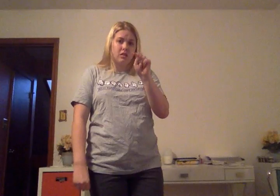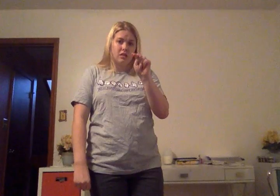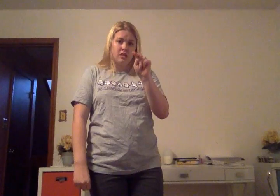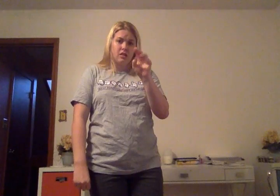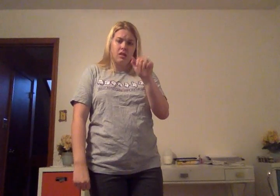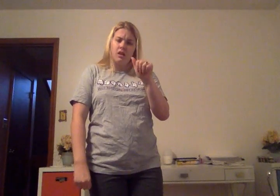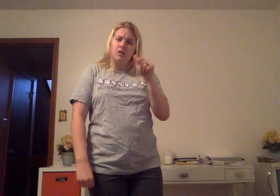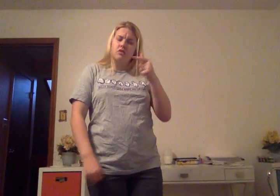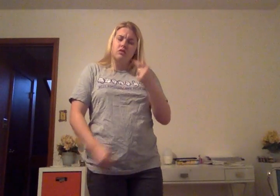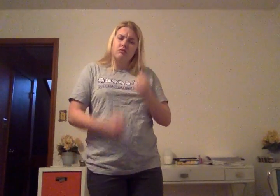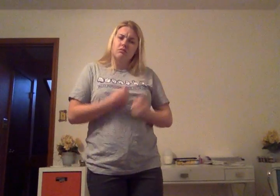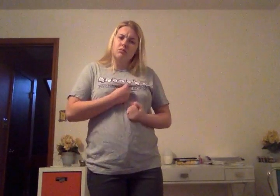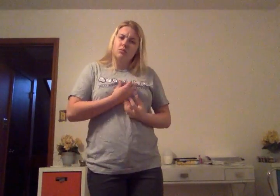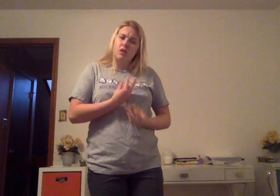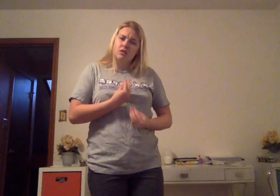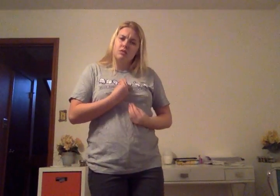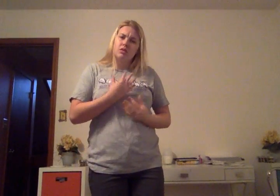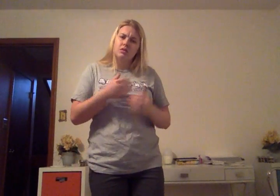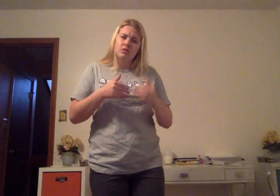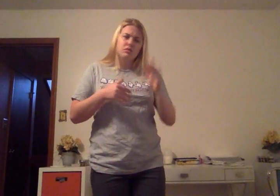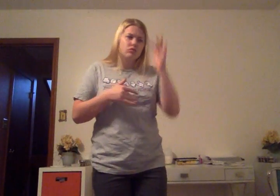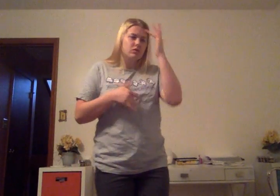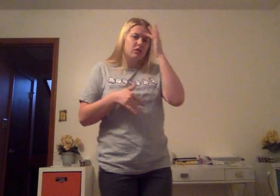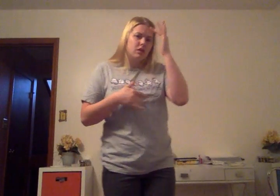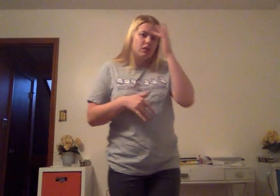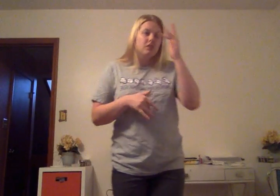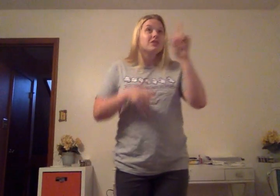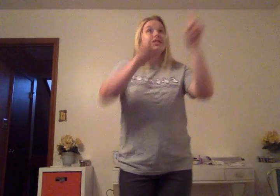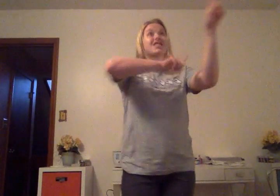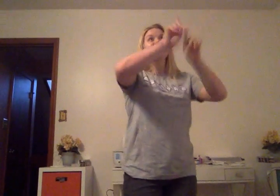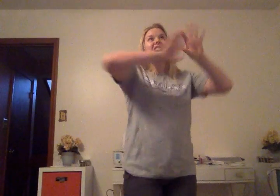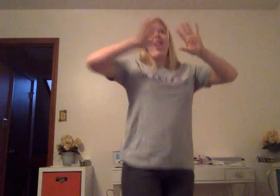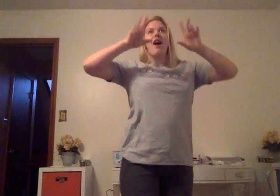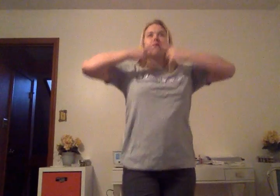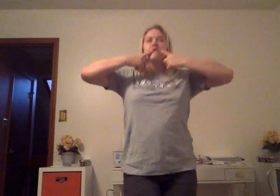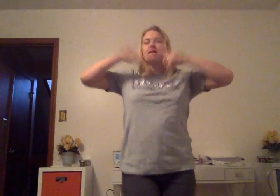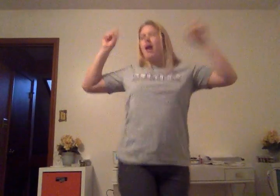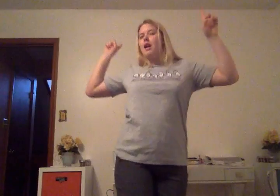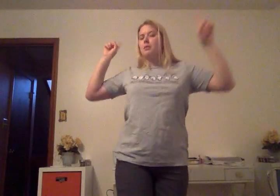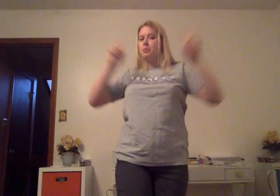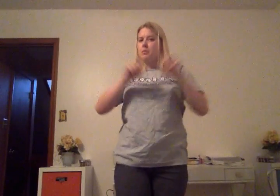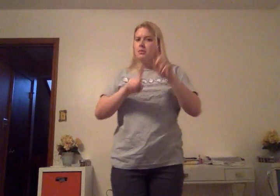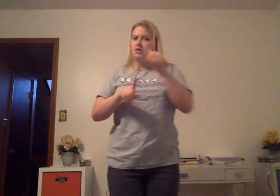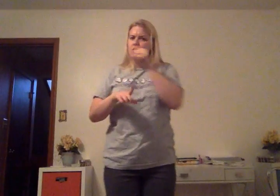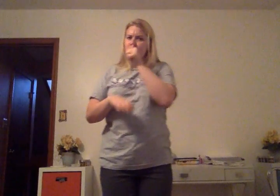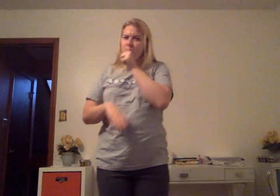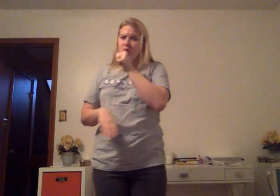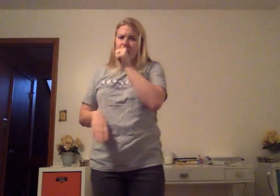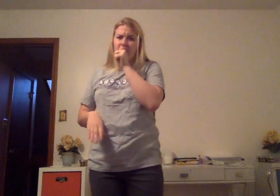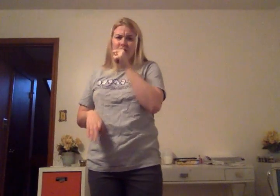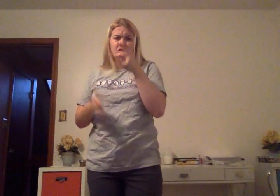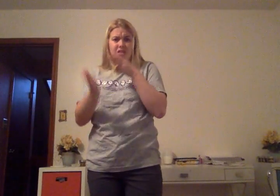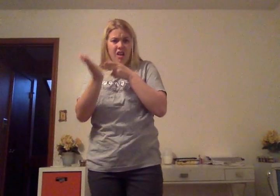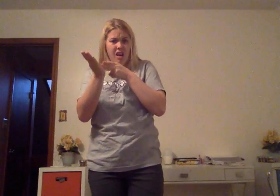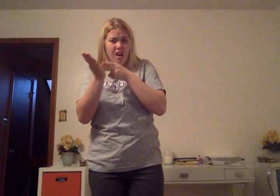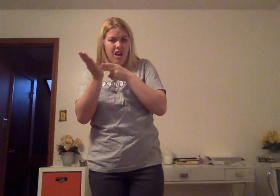how she dealt with her sickness. We think of this big star and what she was going through privately. She's a very honest and candid person, and we have a lot more on the show tomorrow